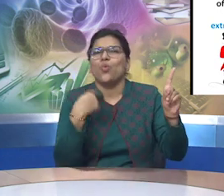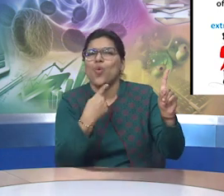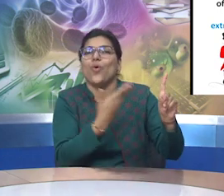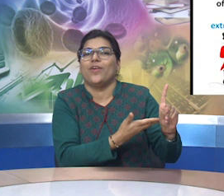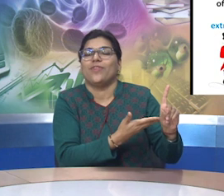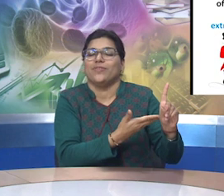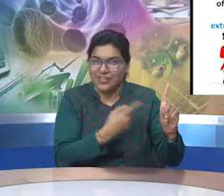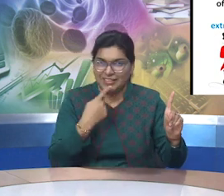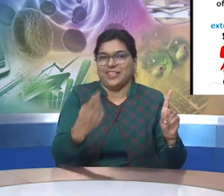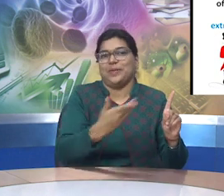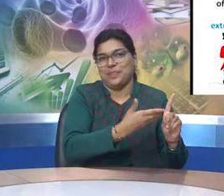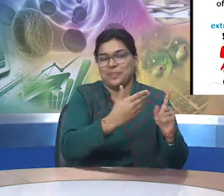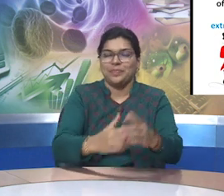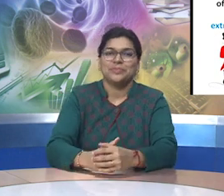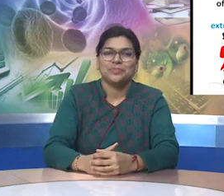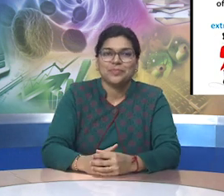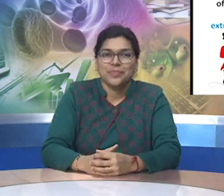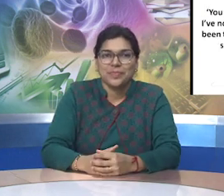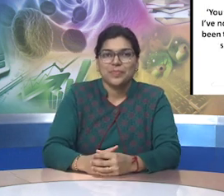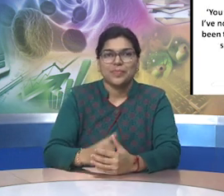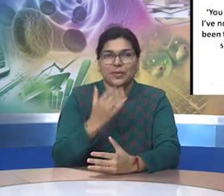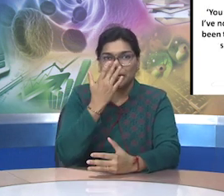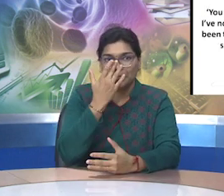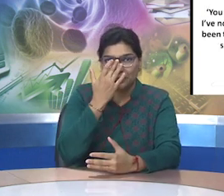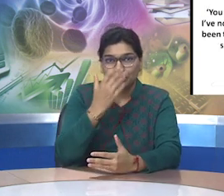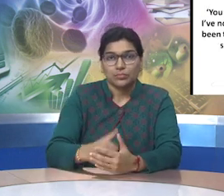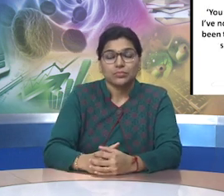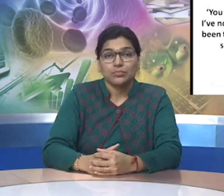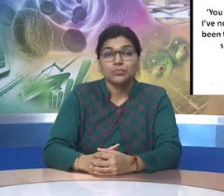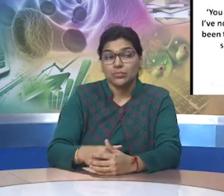Teachers were angry and upset.